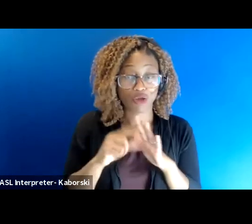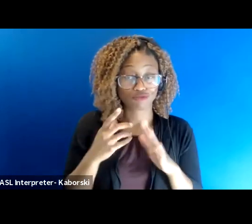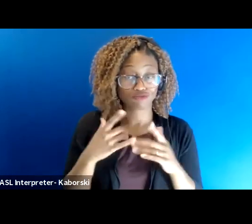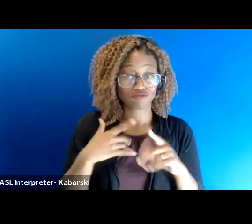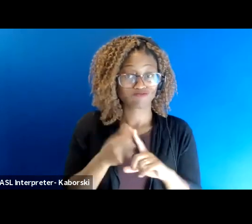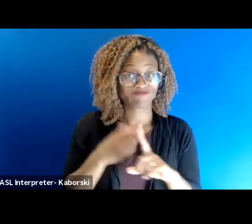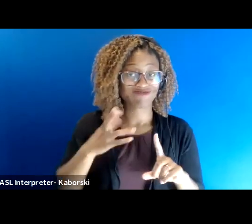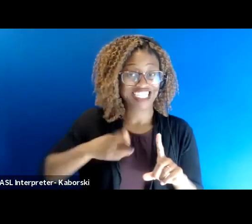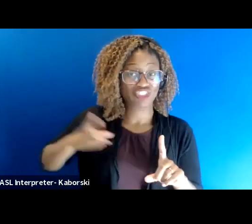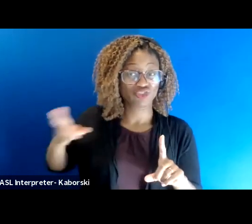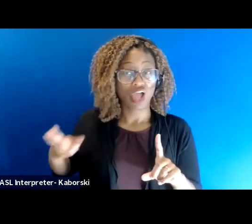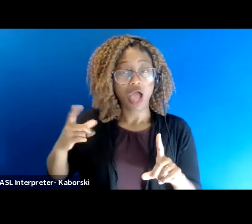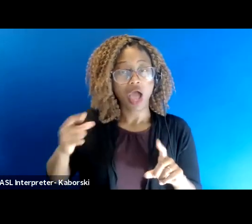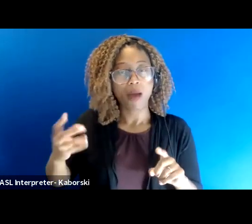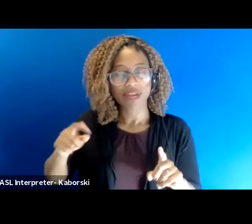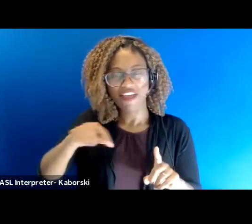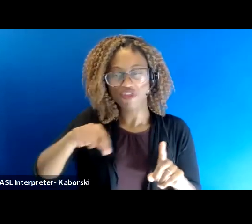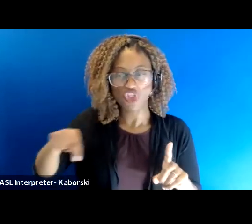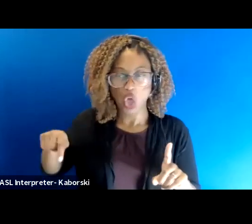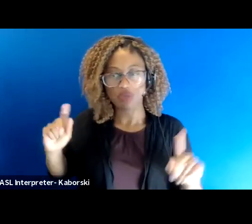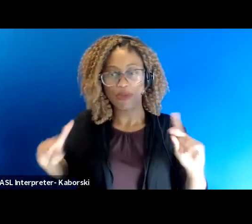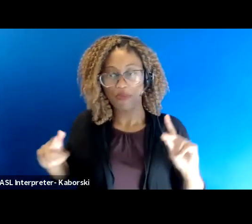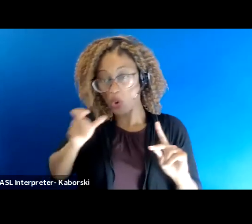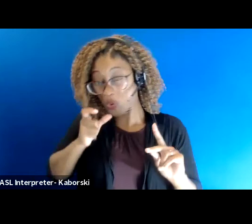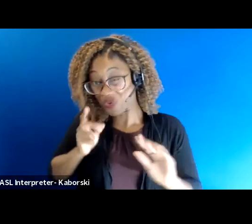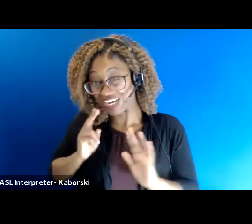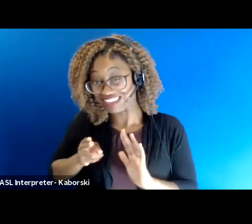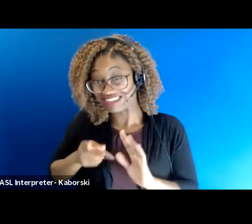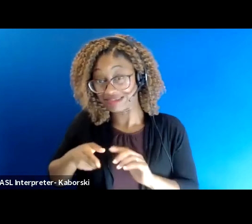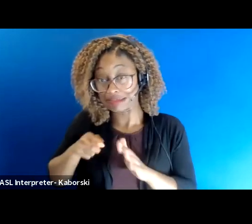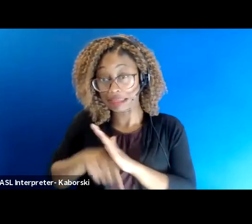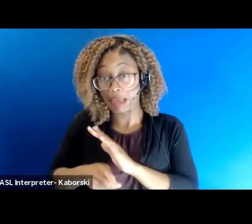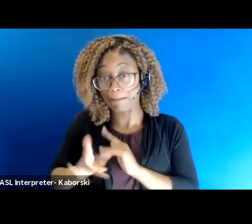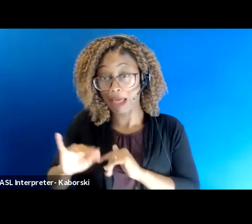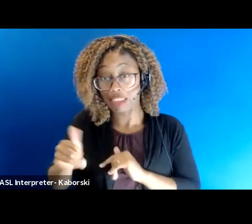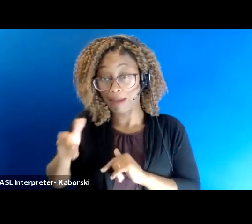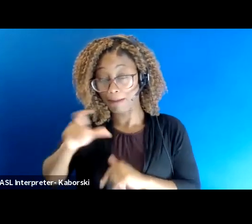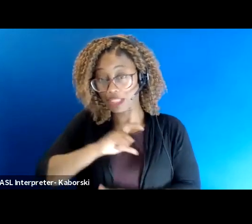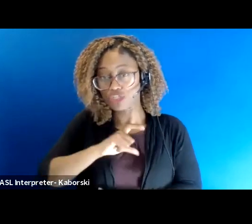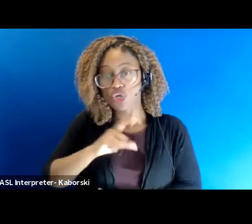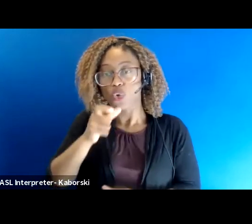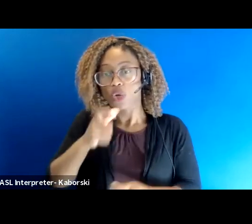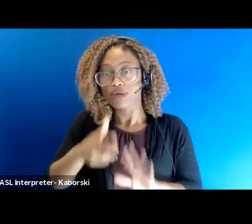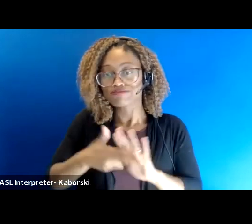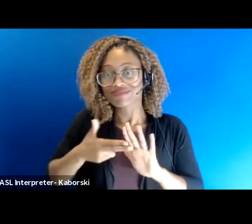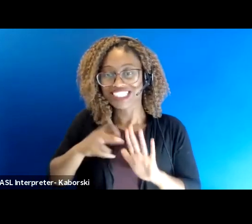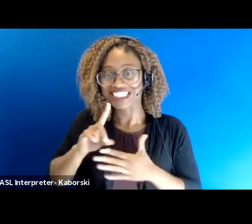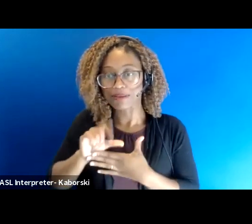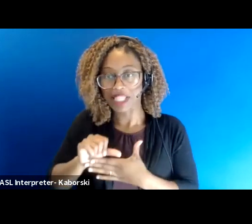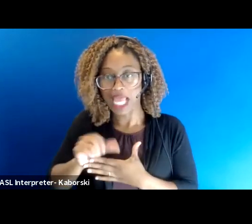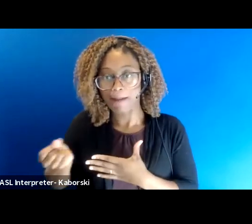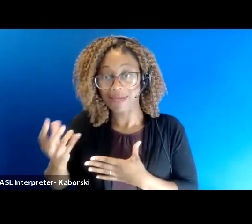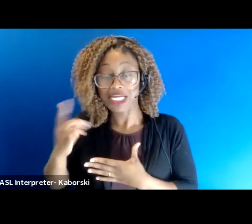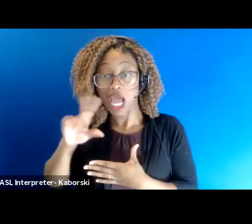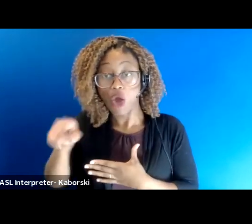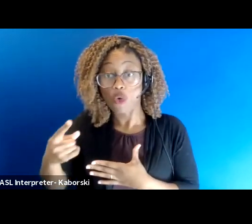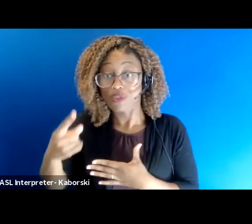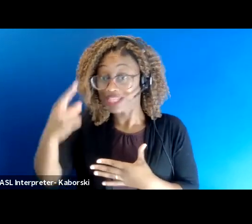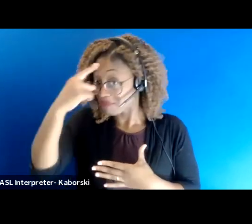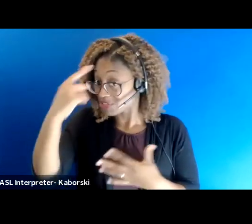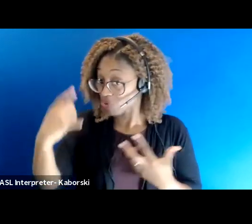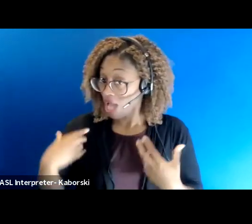of those were actually designated with a disability of some sort. Not only just mental